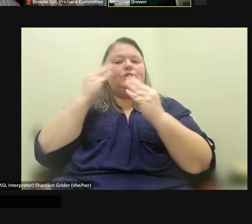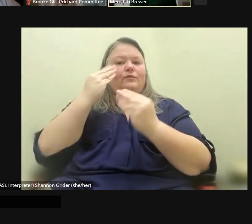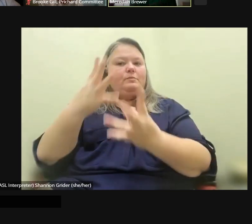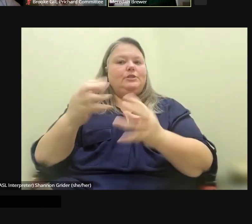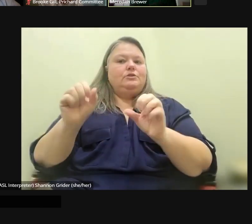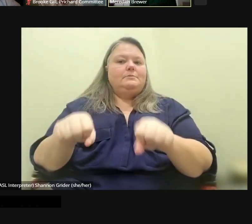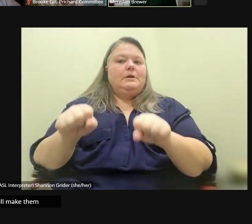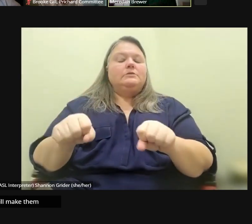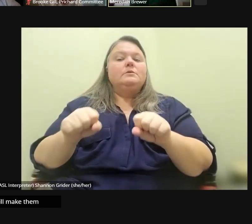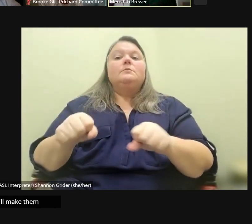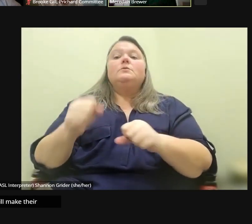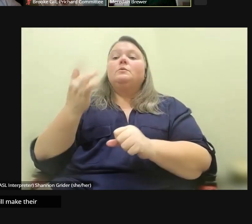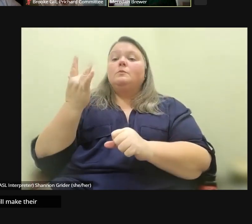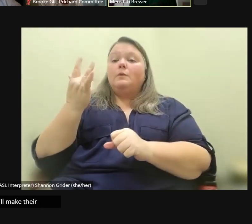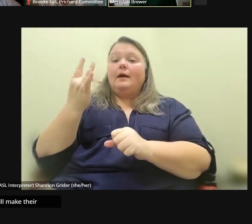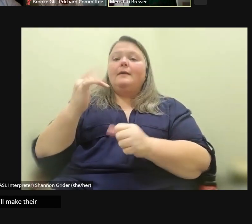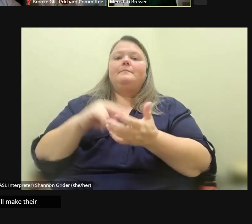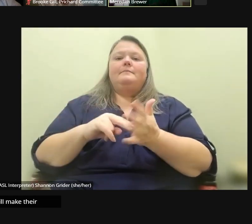their